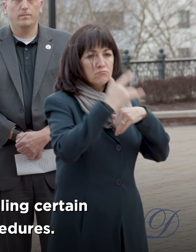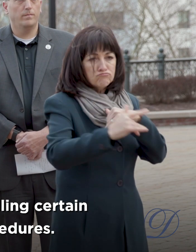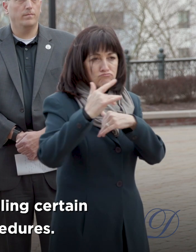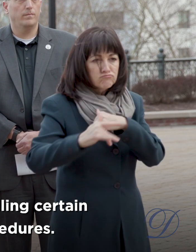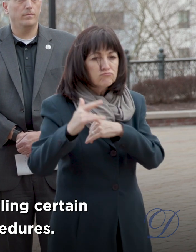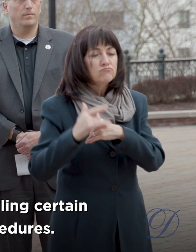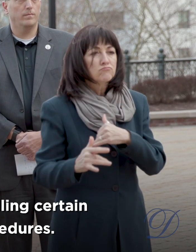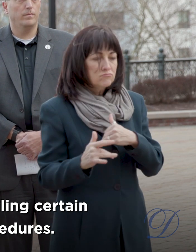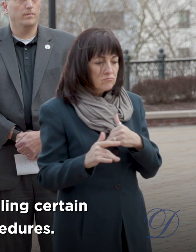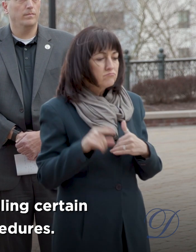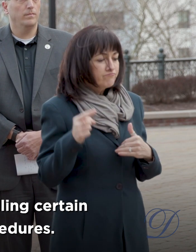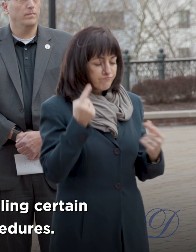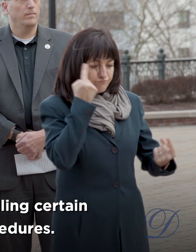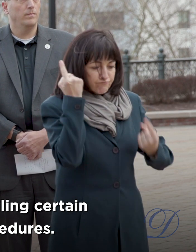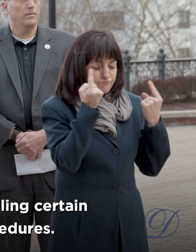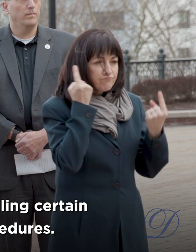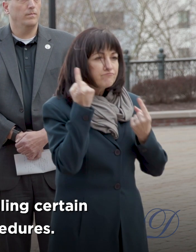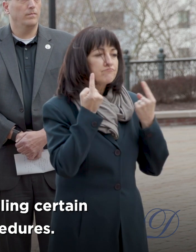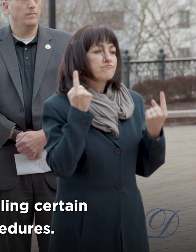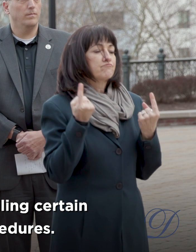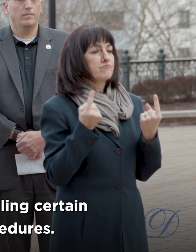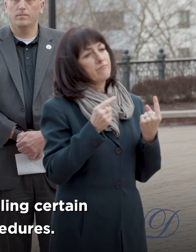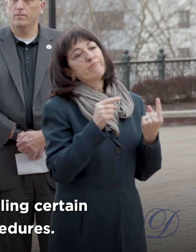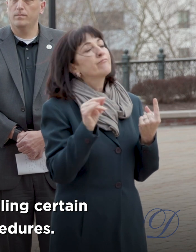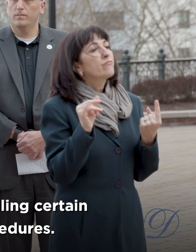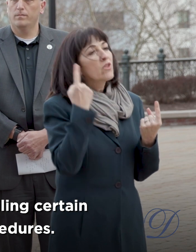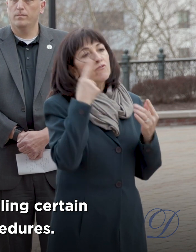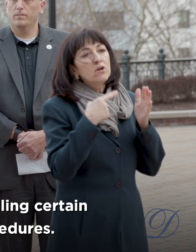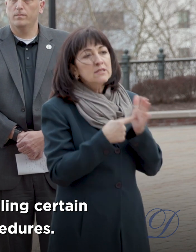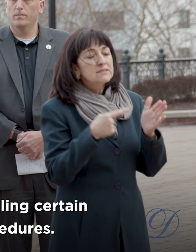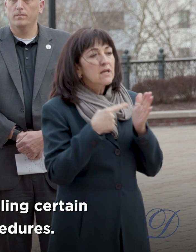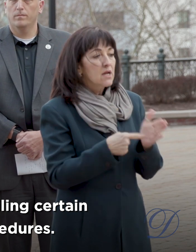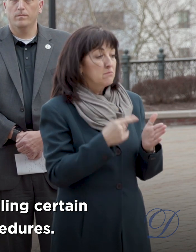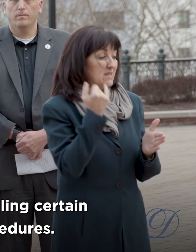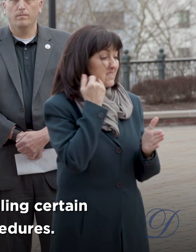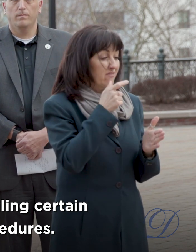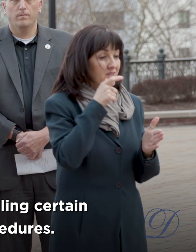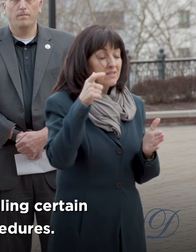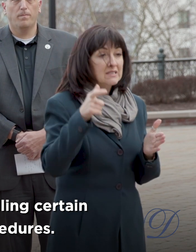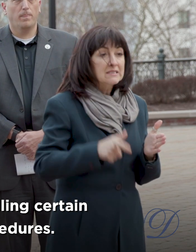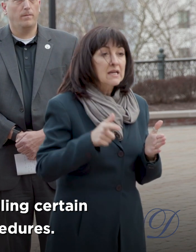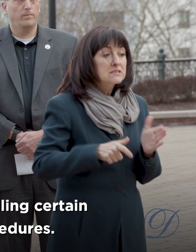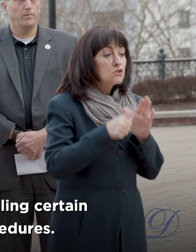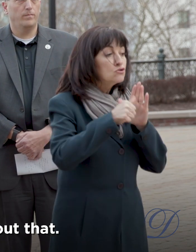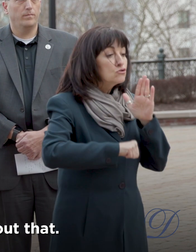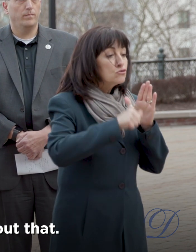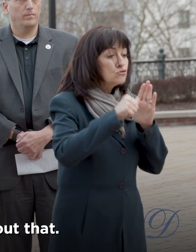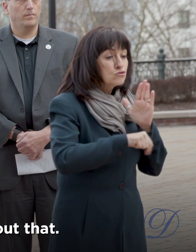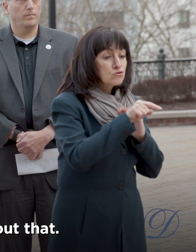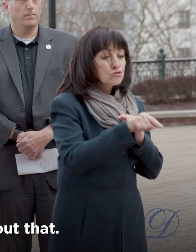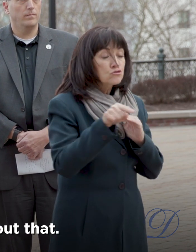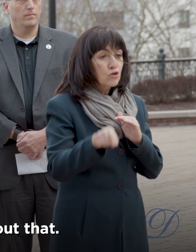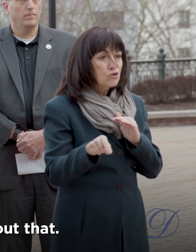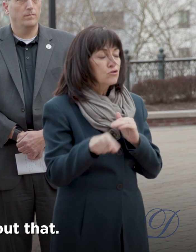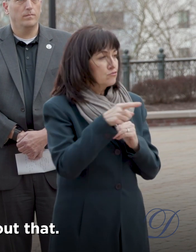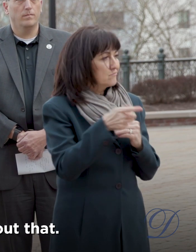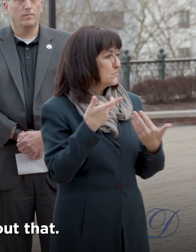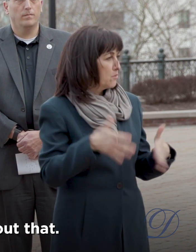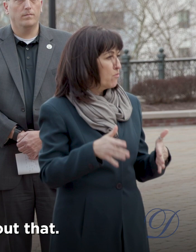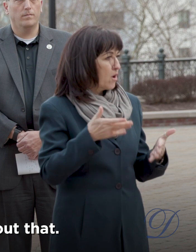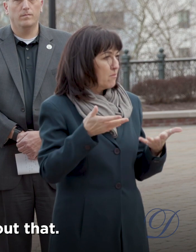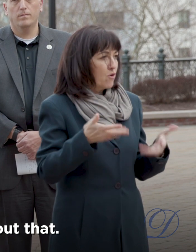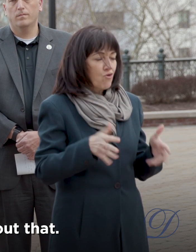and taking some of that action, like curtailing certain unnecessary surgical procedures. You've probably heard about